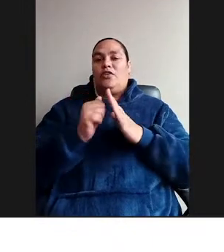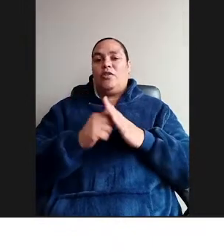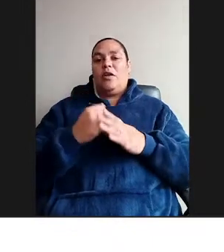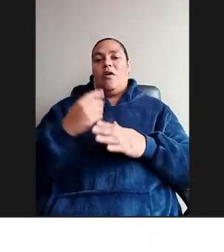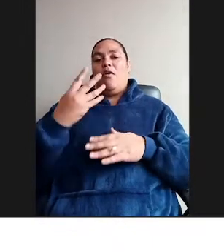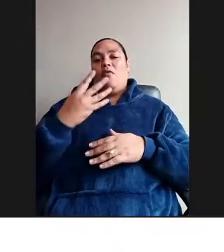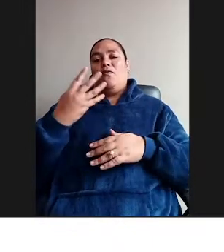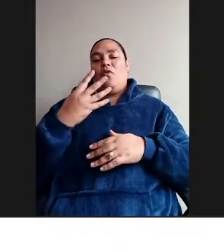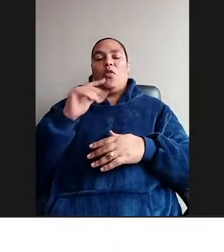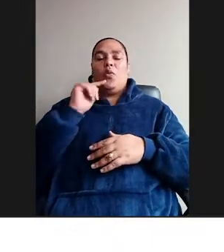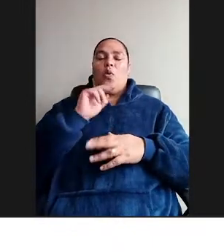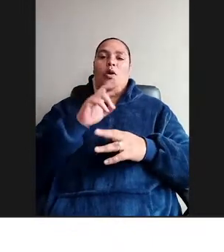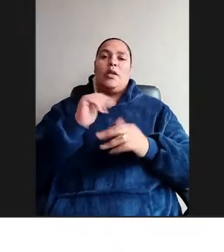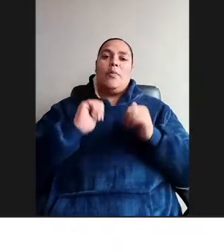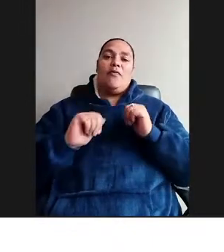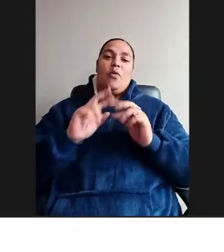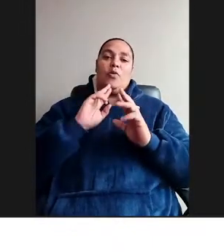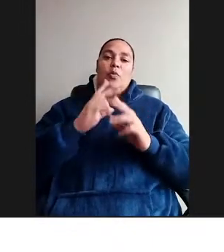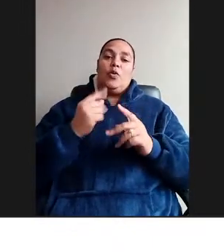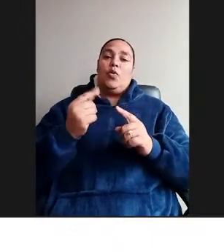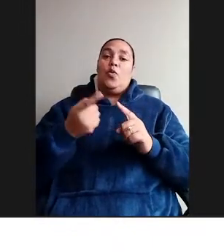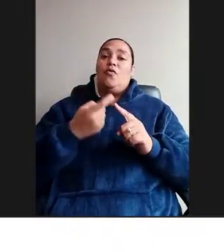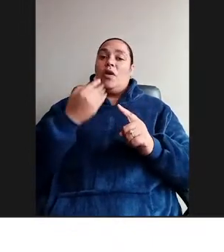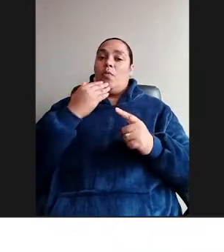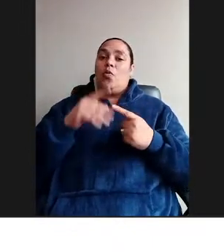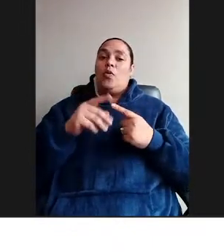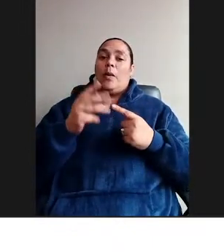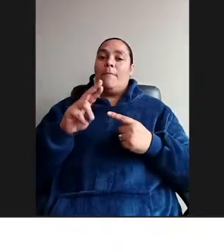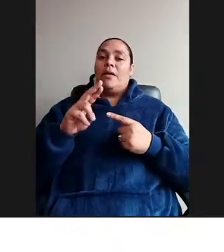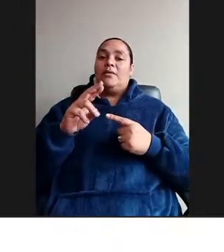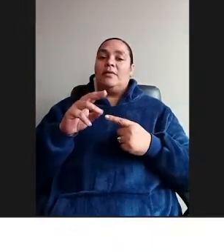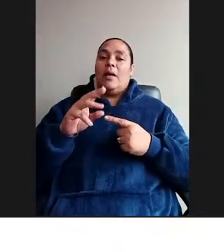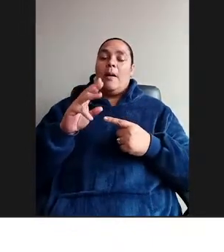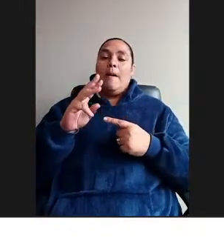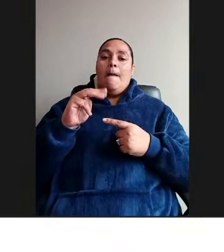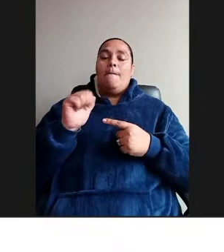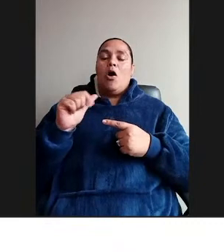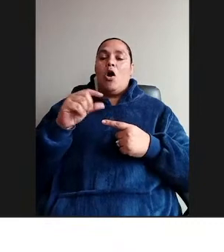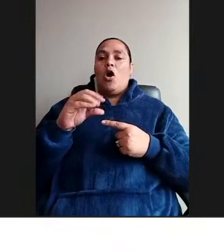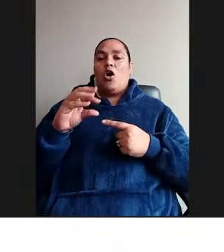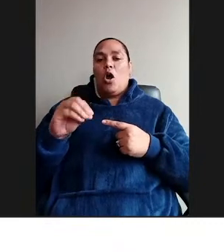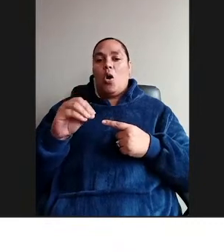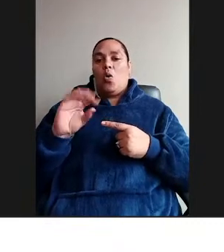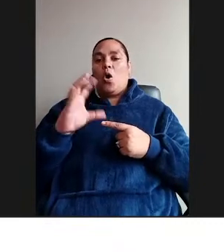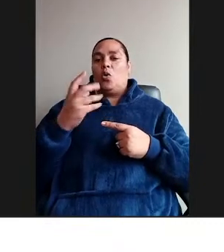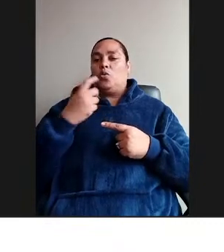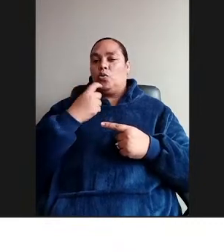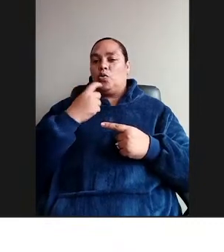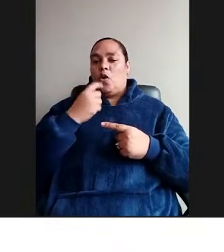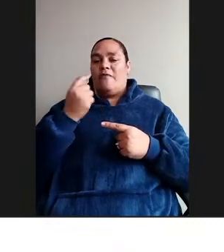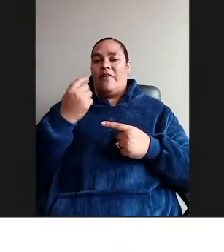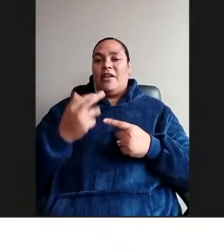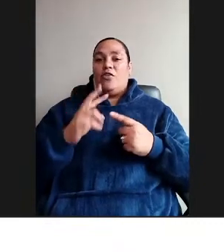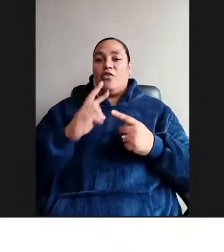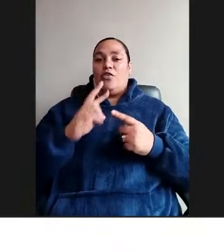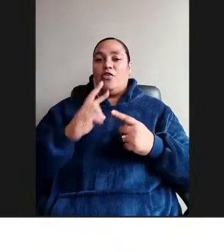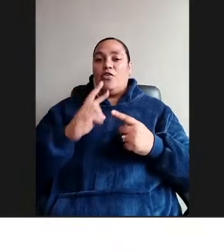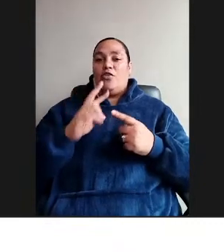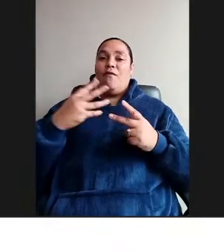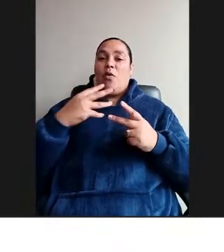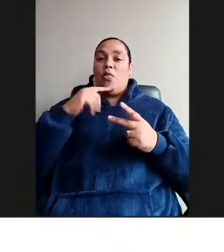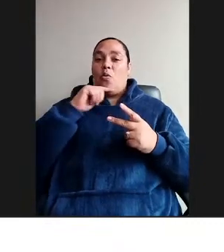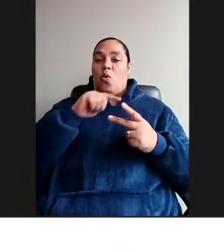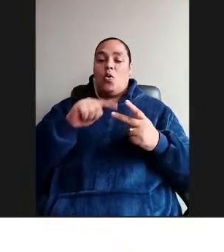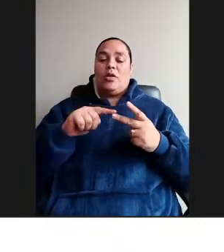performance report will be dealt with by Ms. Margot Goldstone. The financial report related to the fourth quarter will be attended